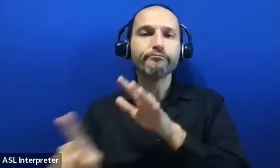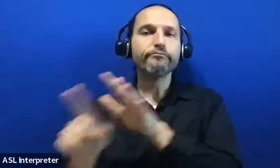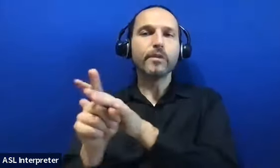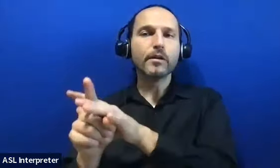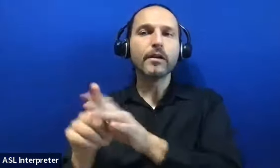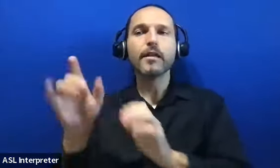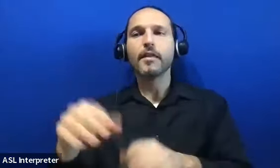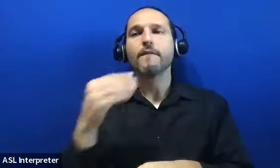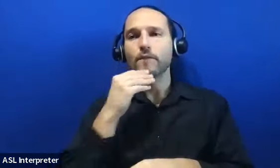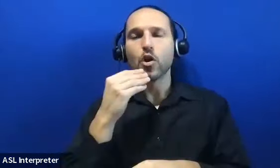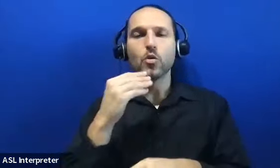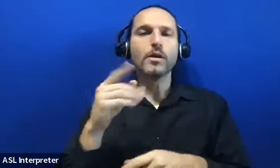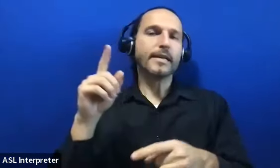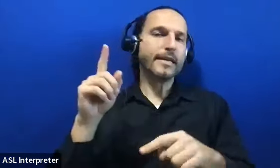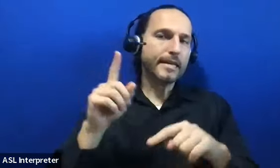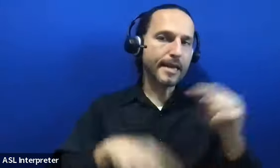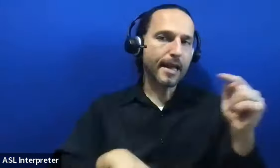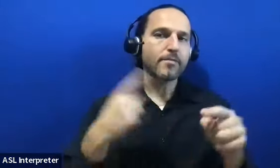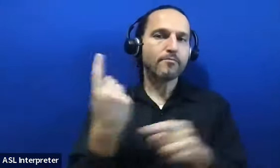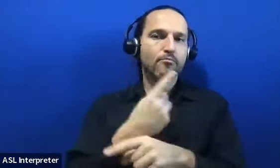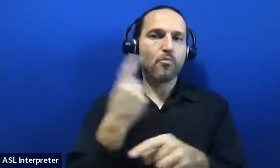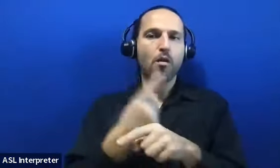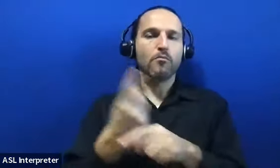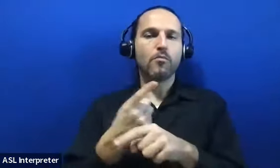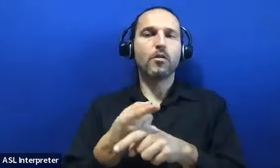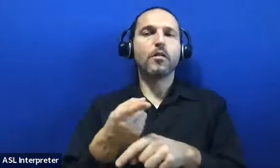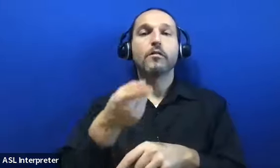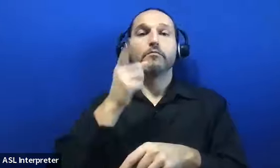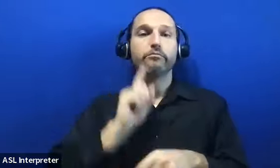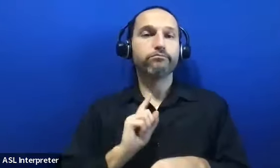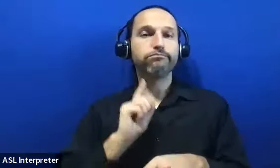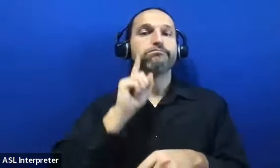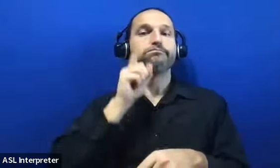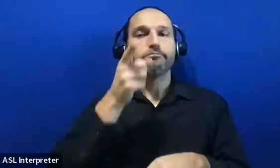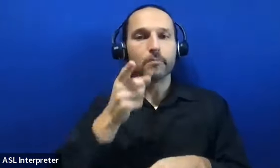where the food is then not traveling in the right direction.